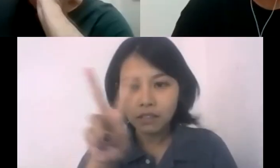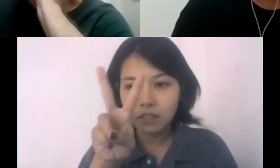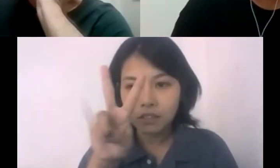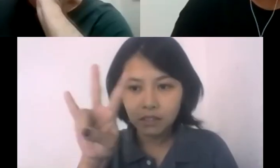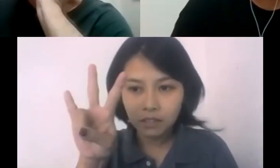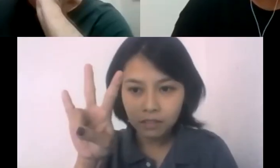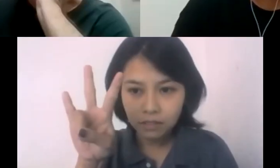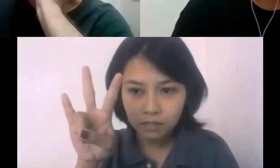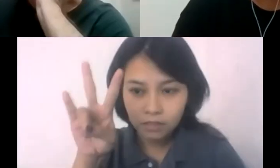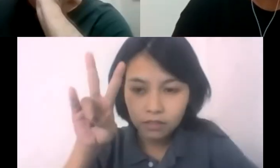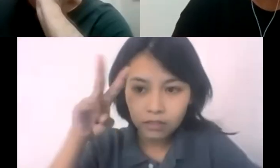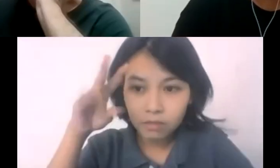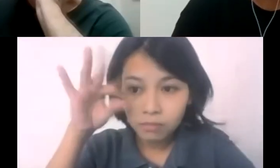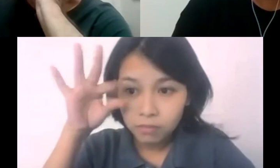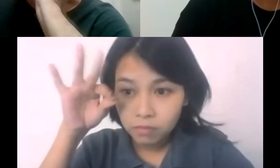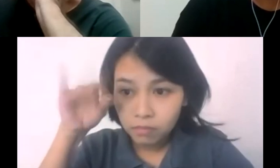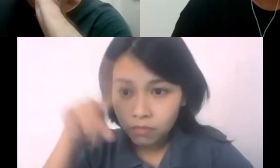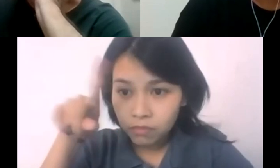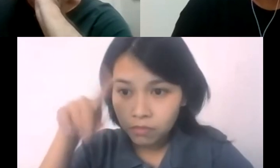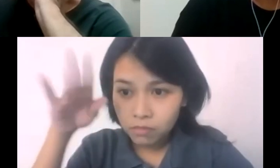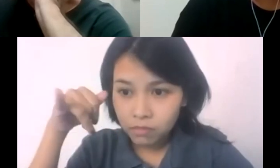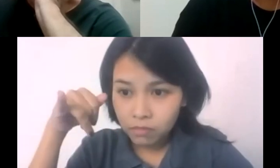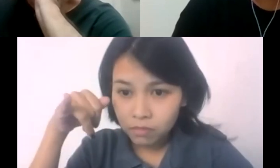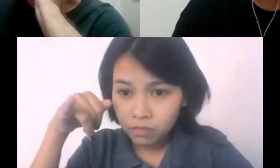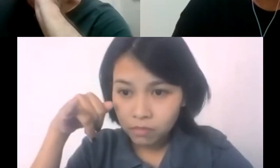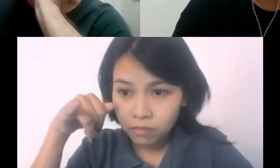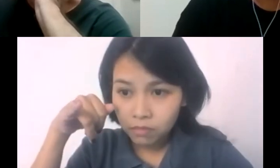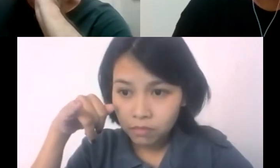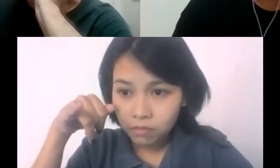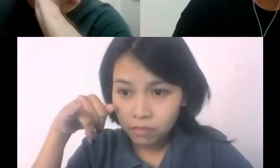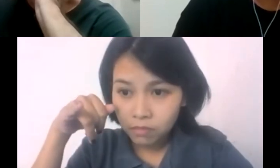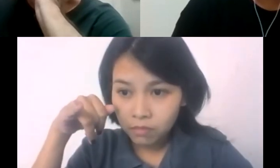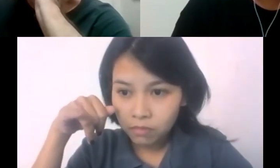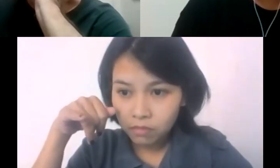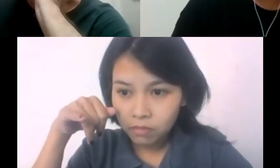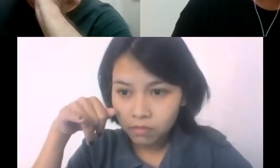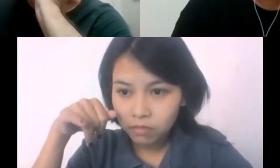It starts off with 2, and then it